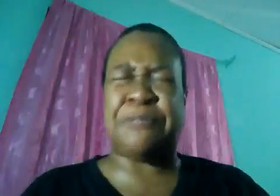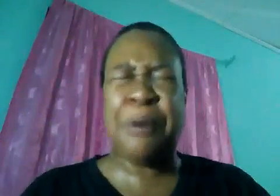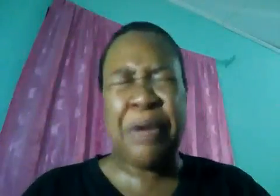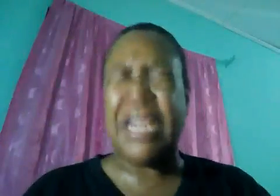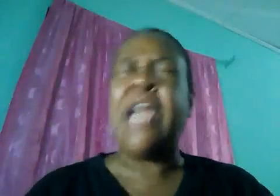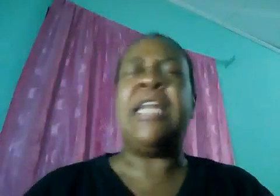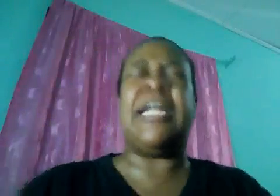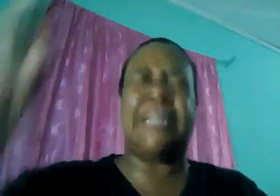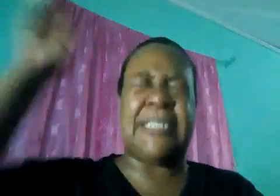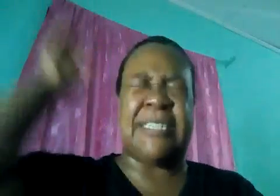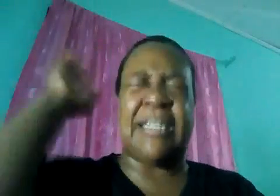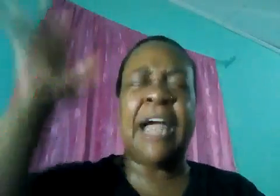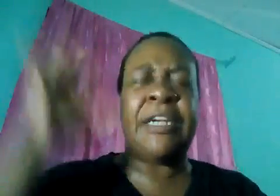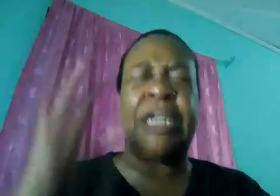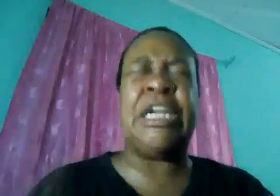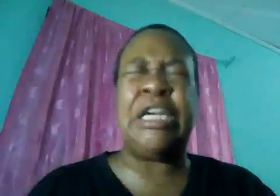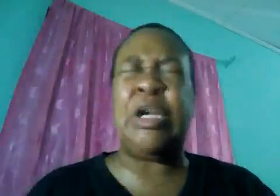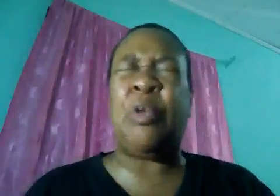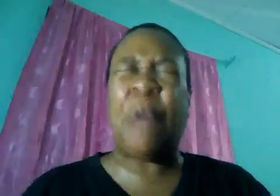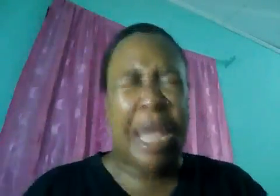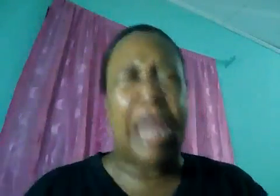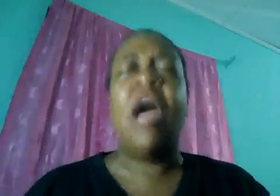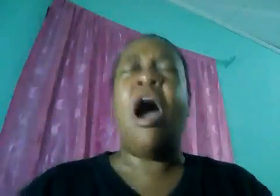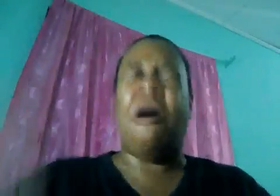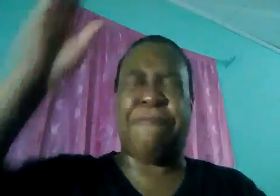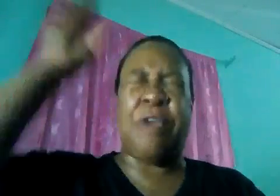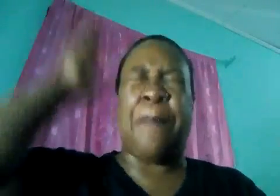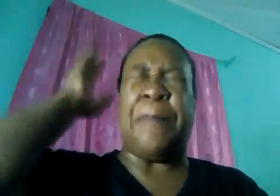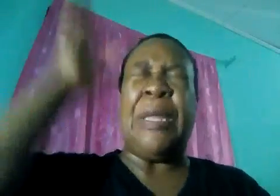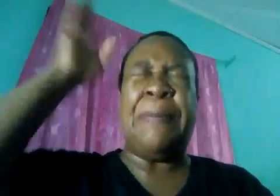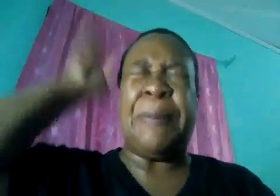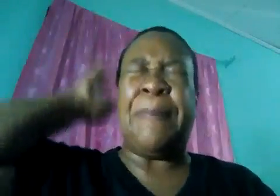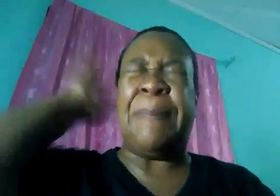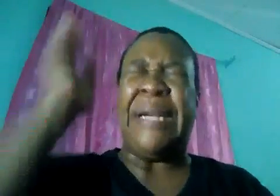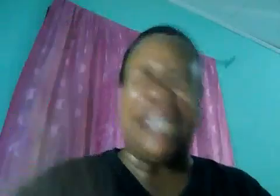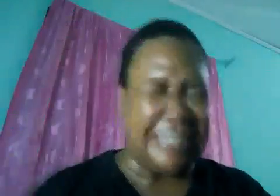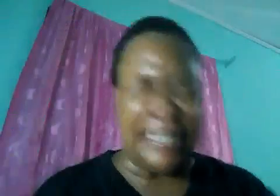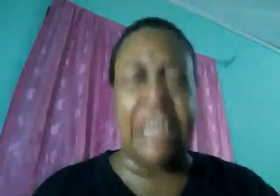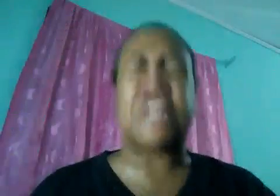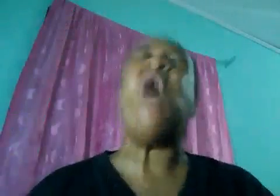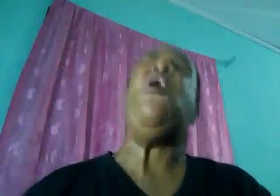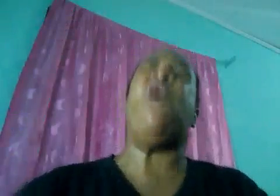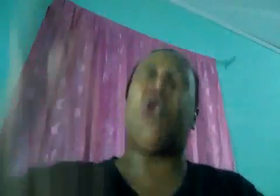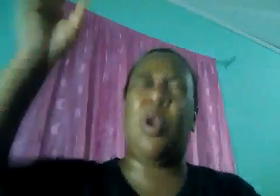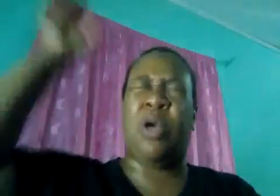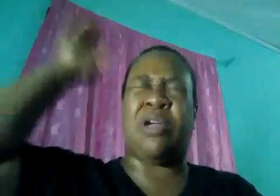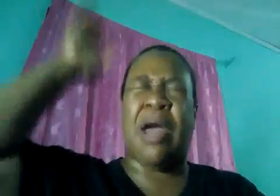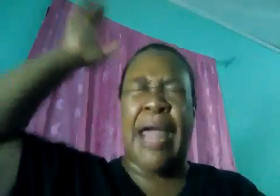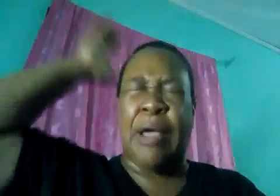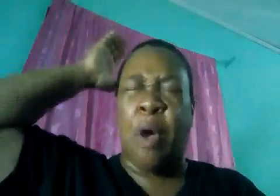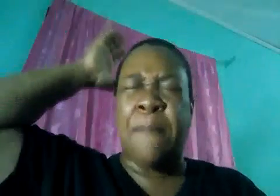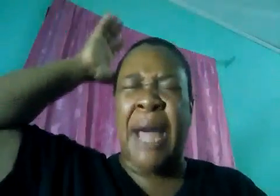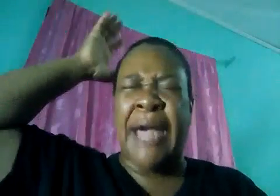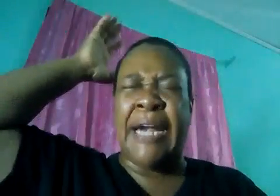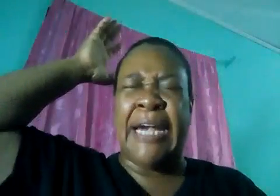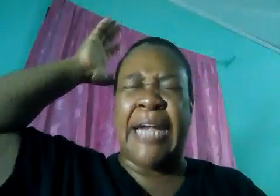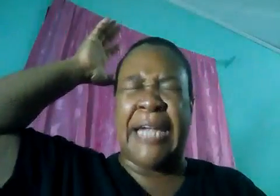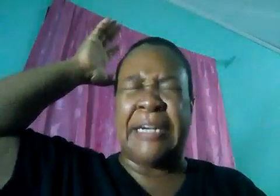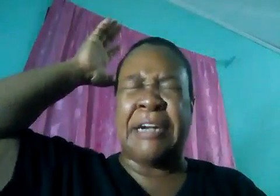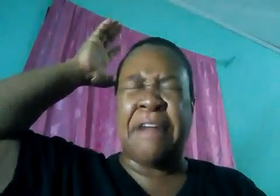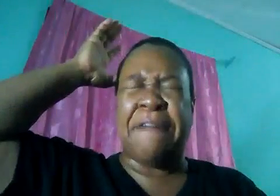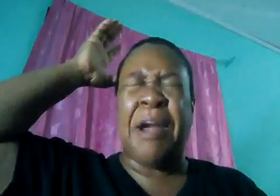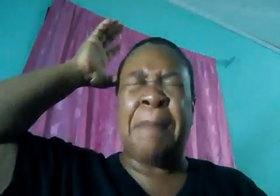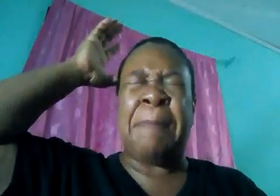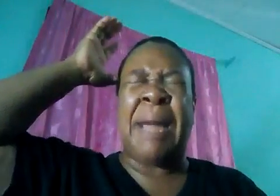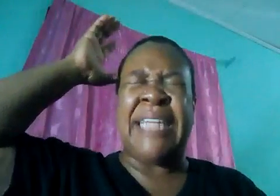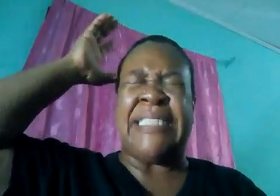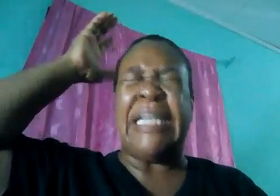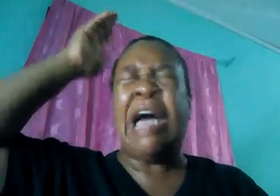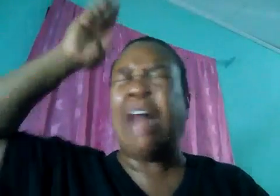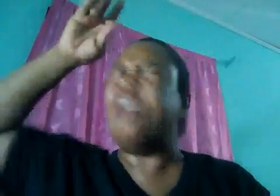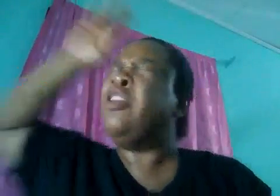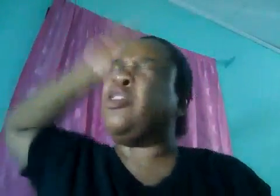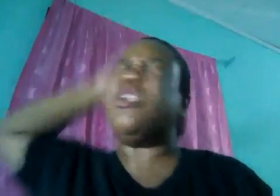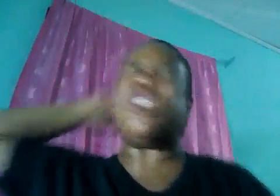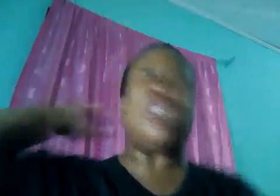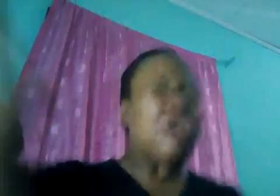that is standing in the way of your people blessings, oh Lord God, I command the lightning of Almighty God to strike down